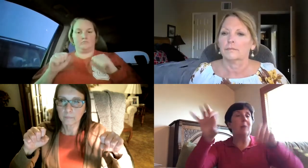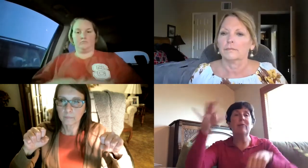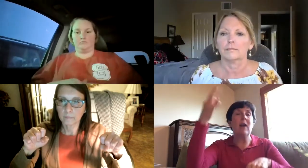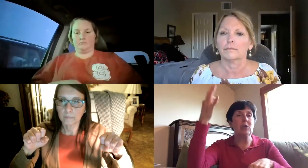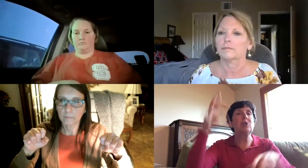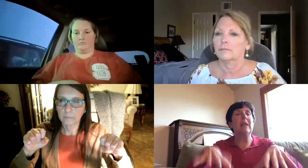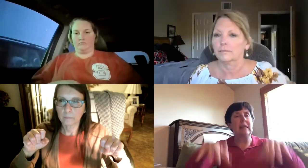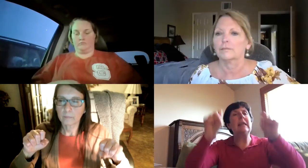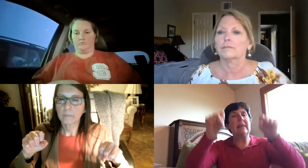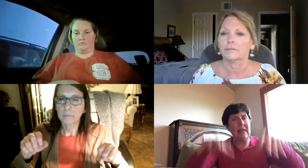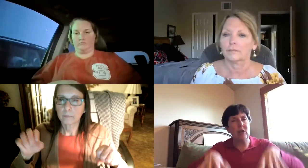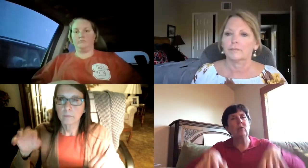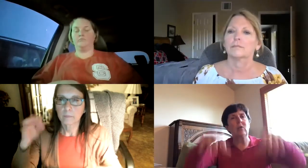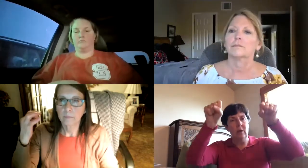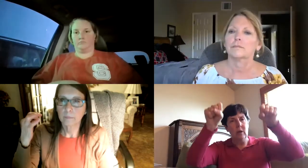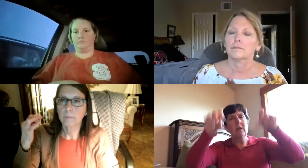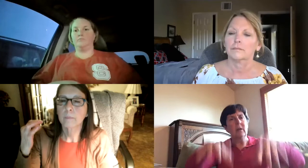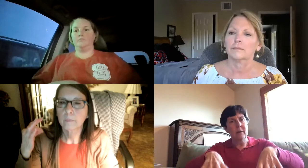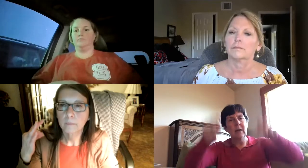taking up French, anything that you